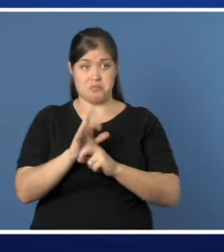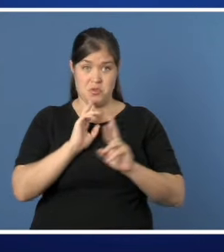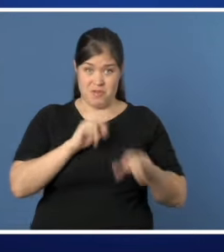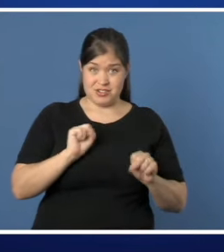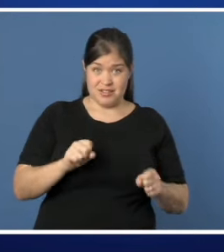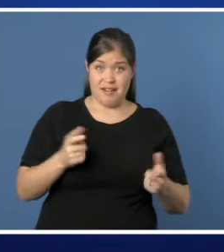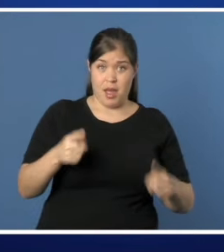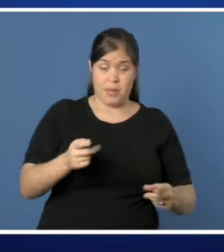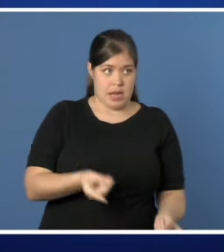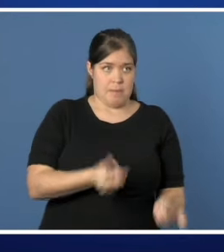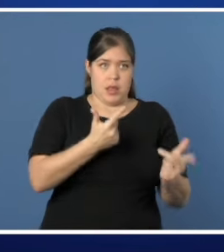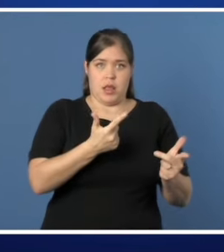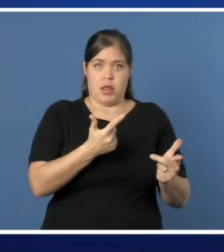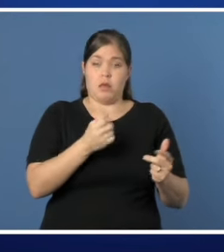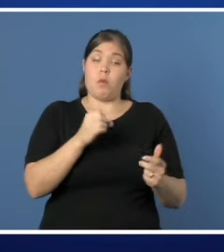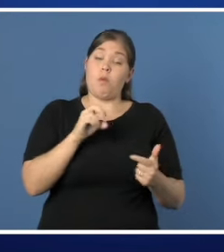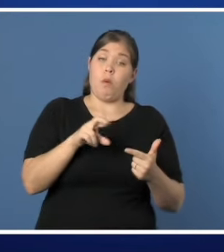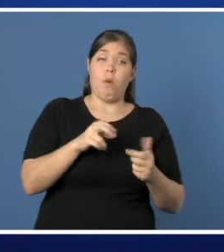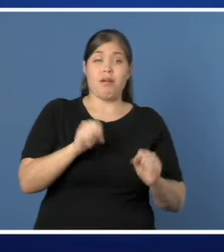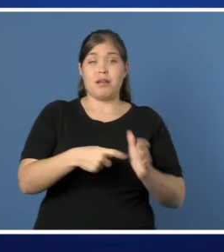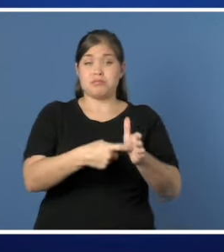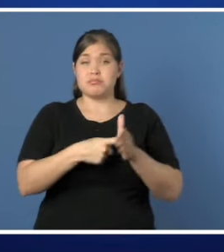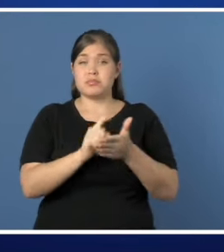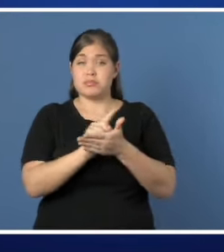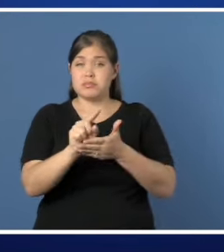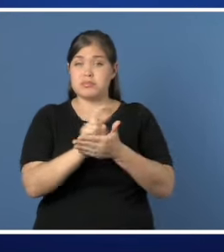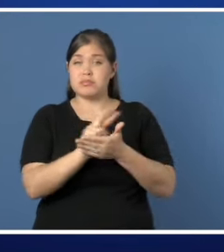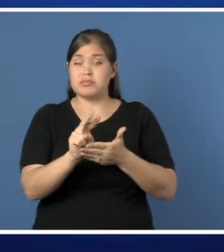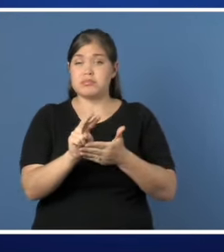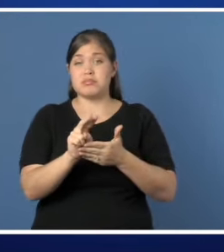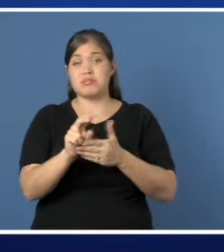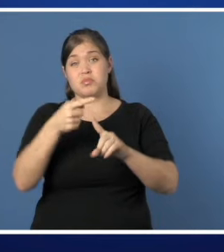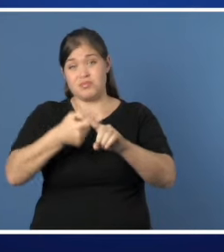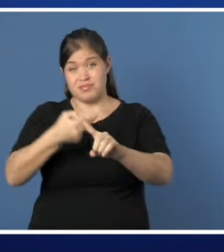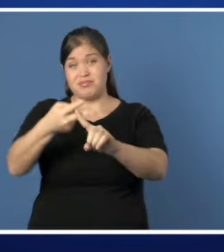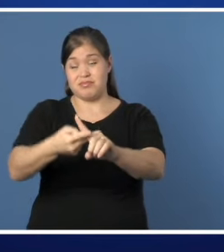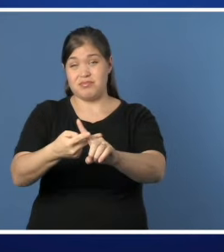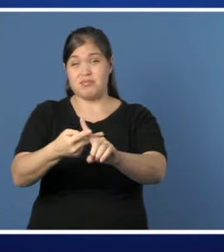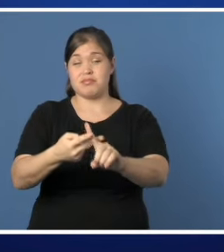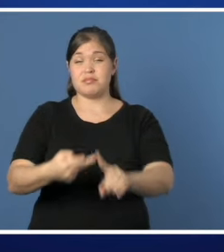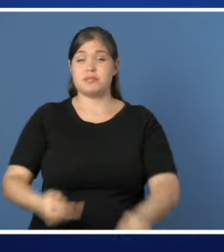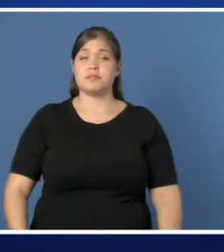These reactions can happen immediately or weeks or months after an event.